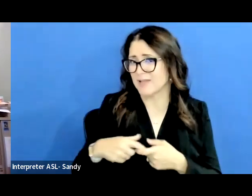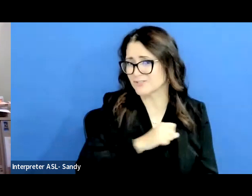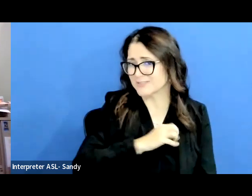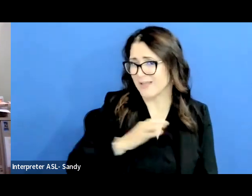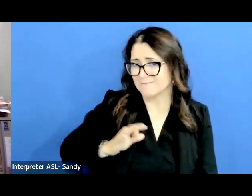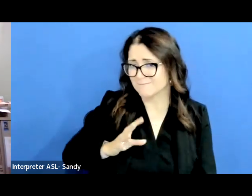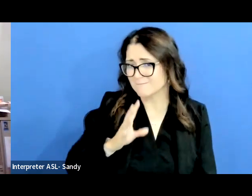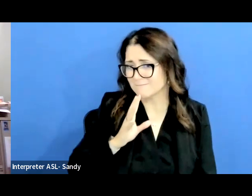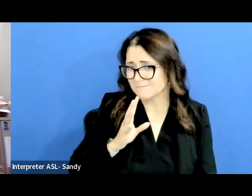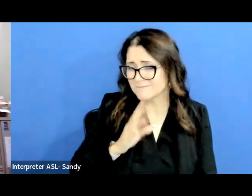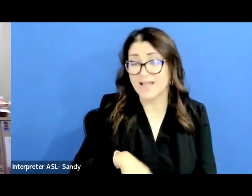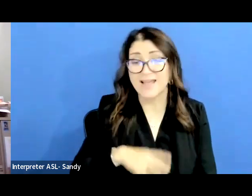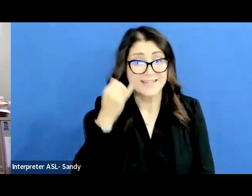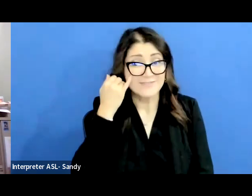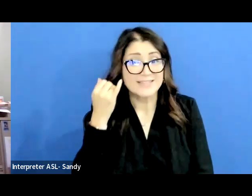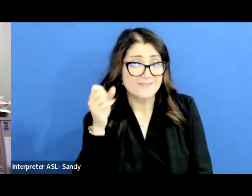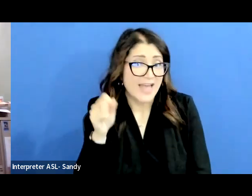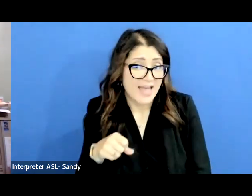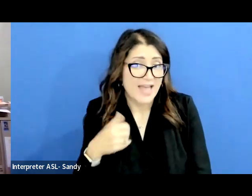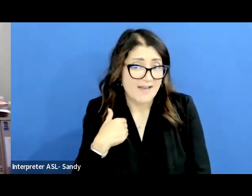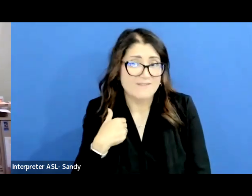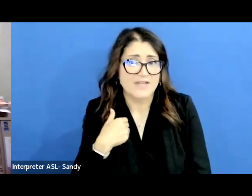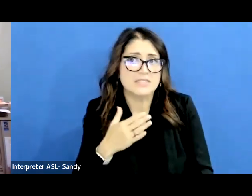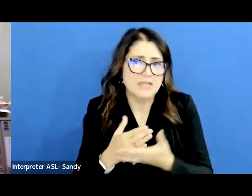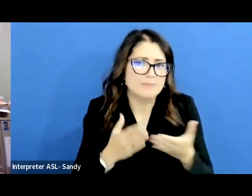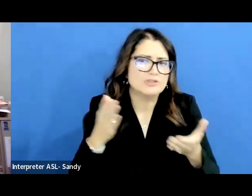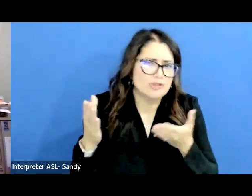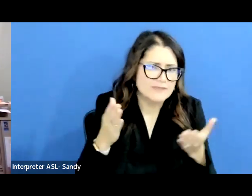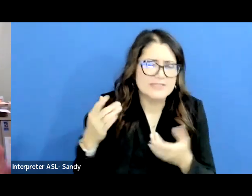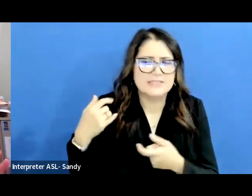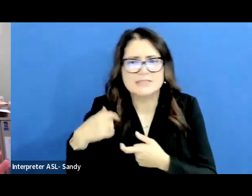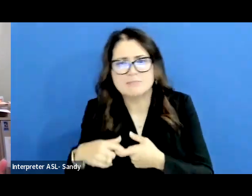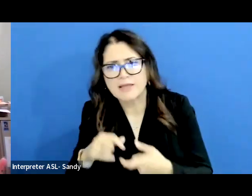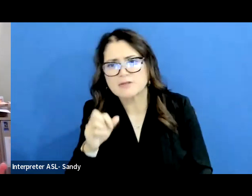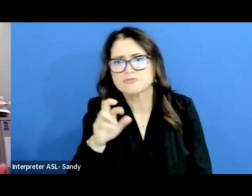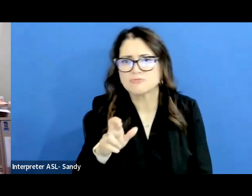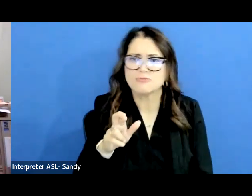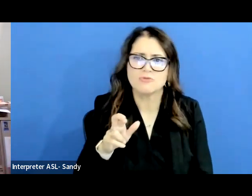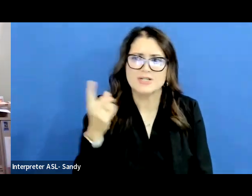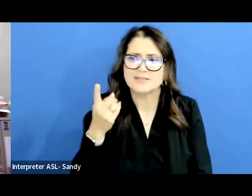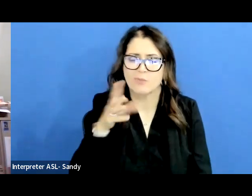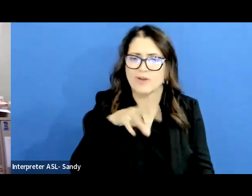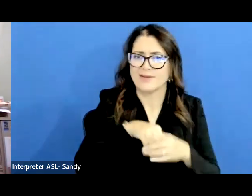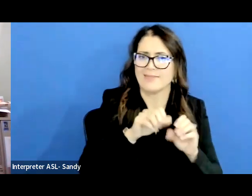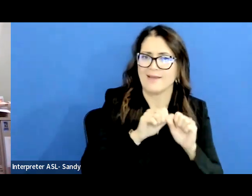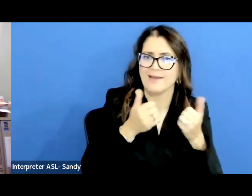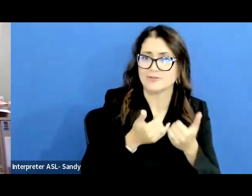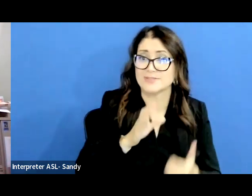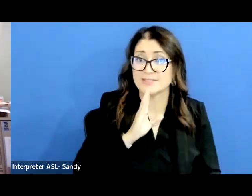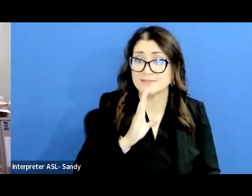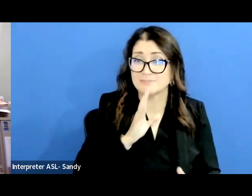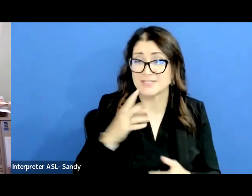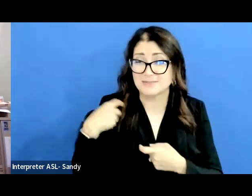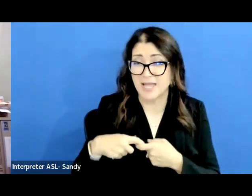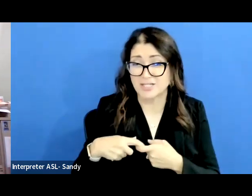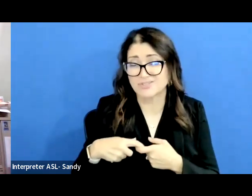And even if they do have some services in Spanish or have somebody in their agency that's Spanish-speaking, a lot of